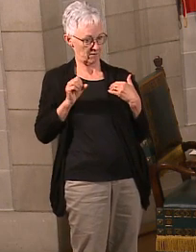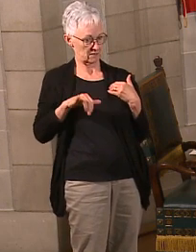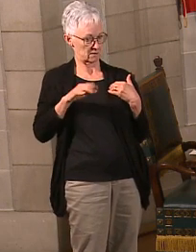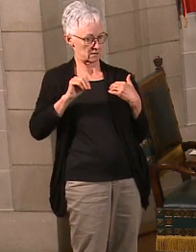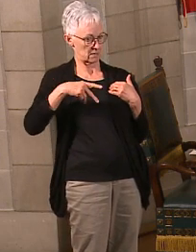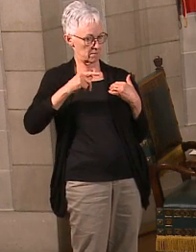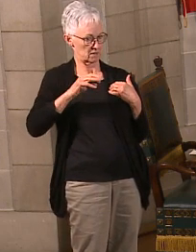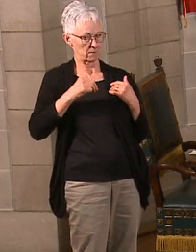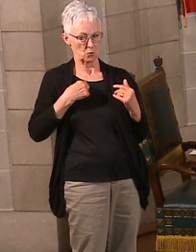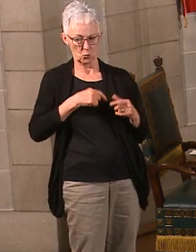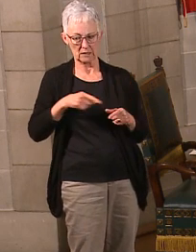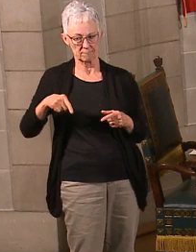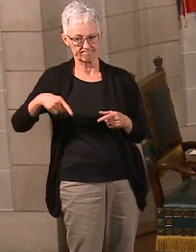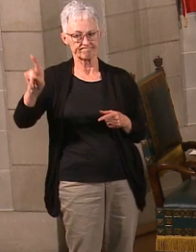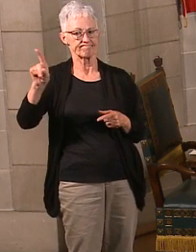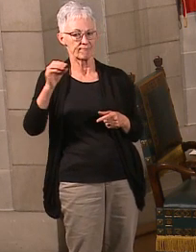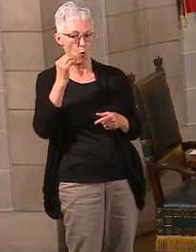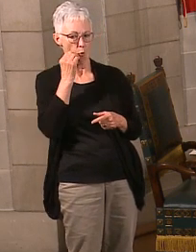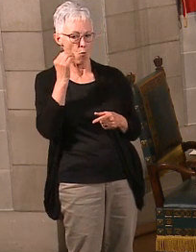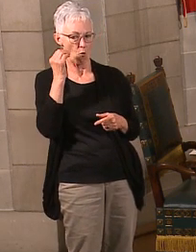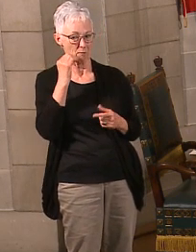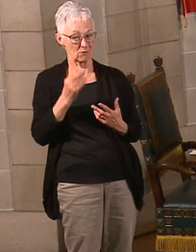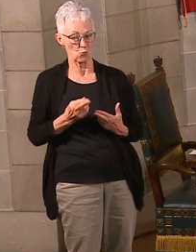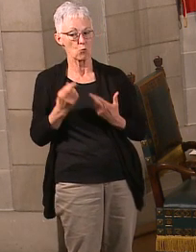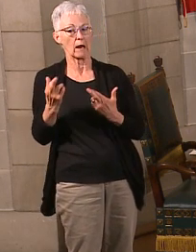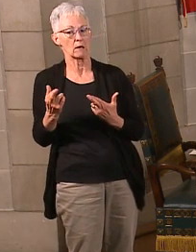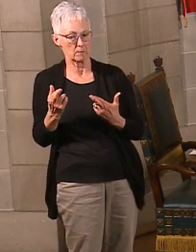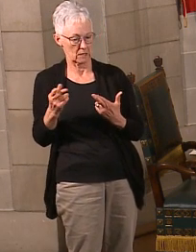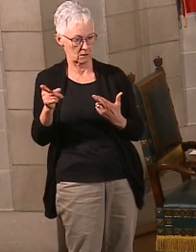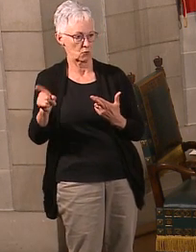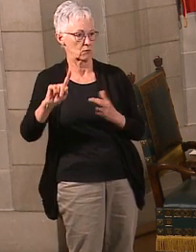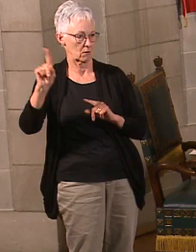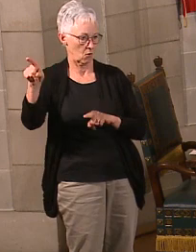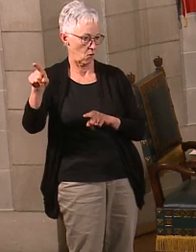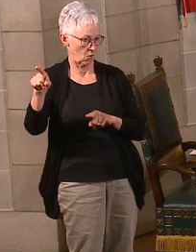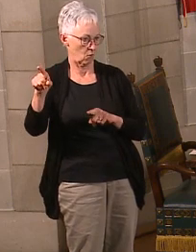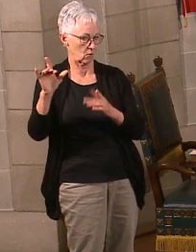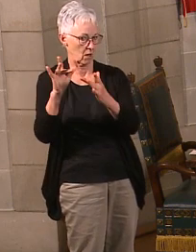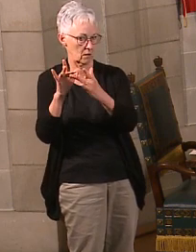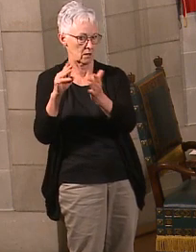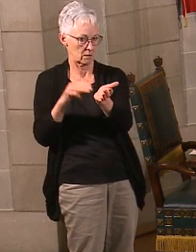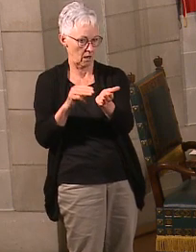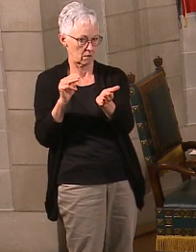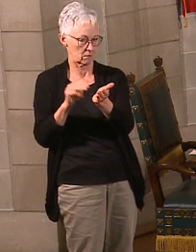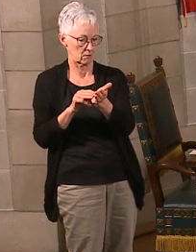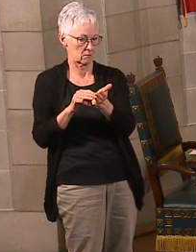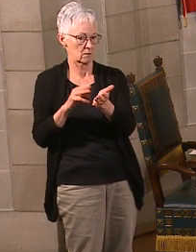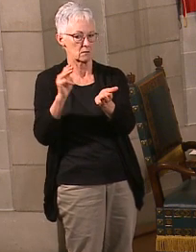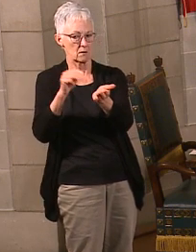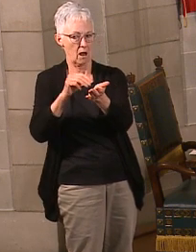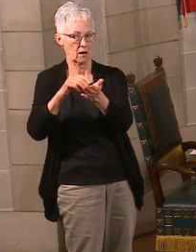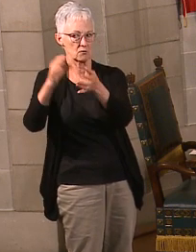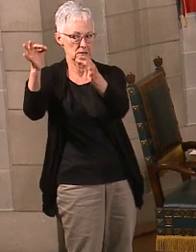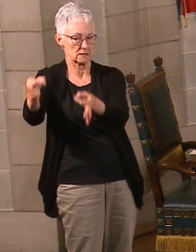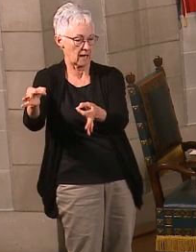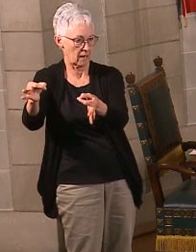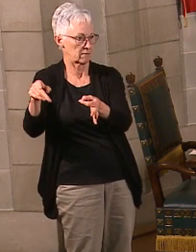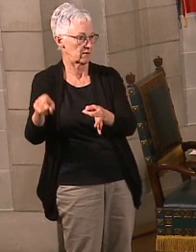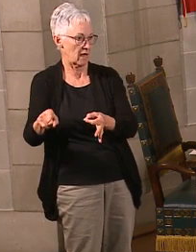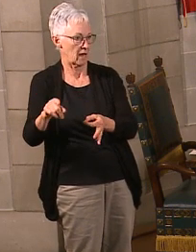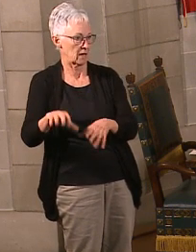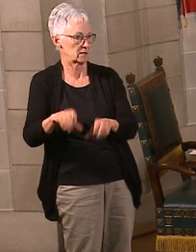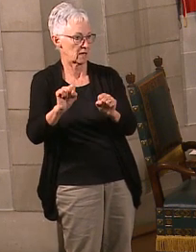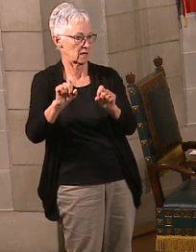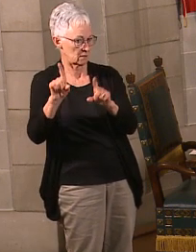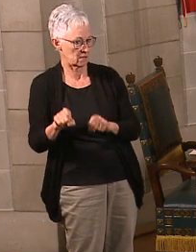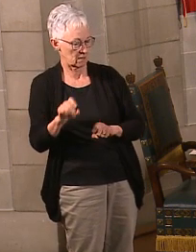tested and they contact their healthcare provider. And at this point, that is our plan. Second question